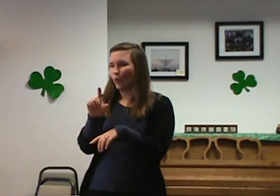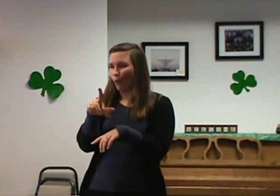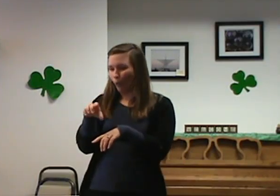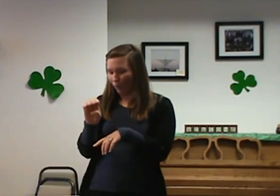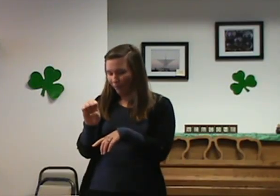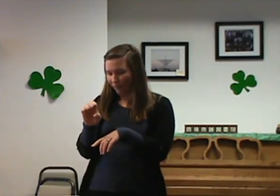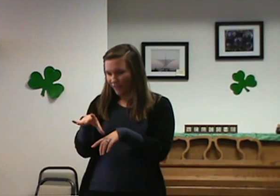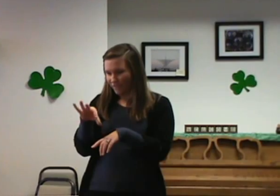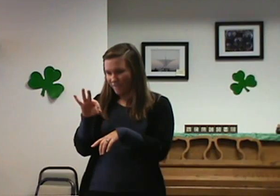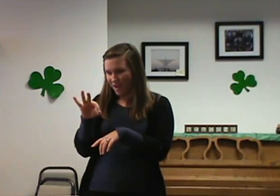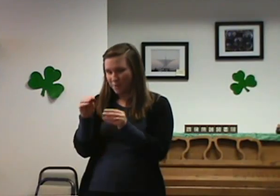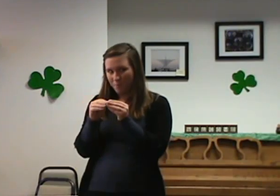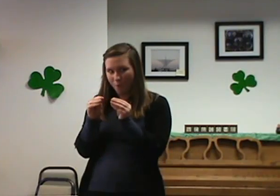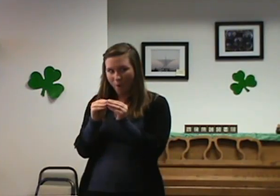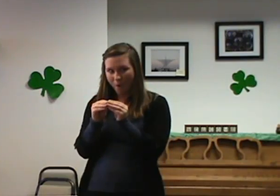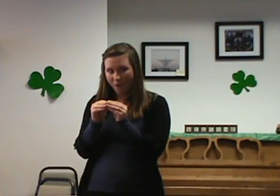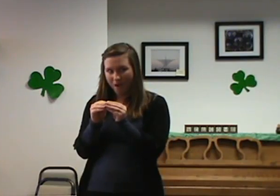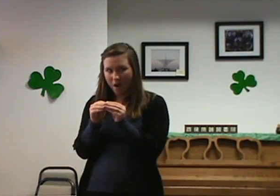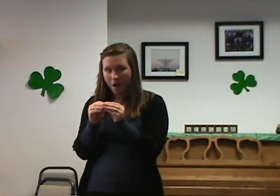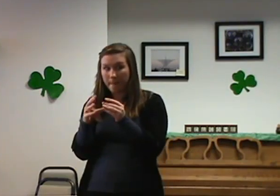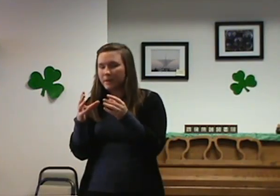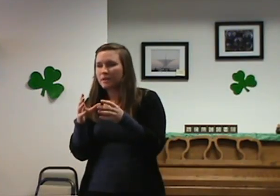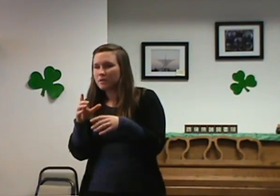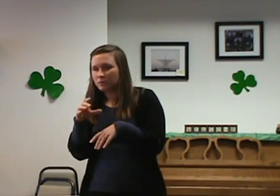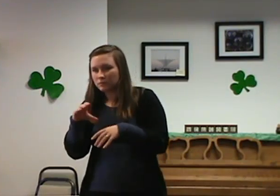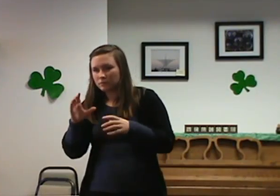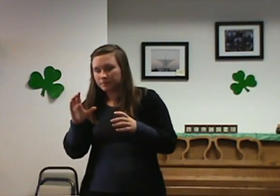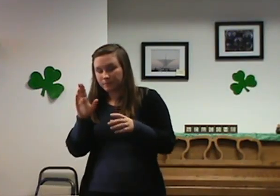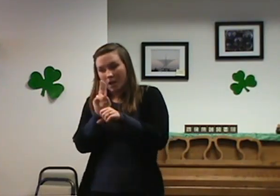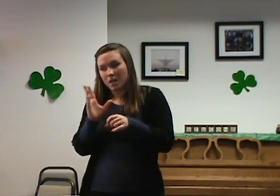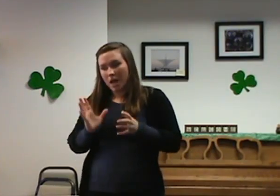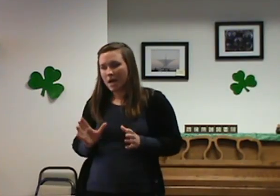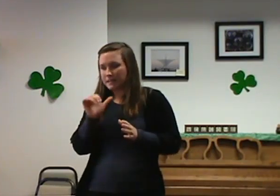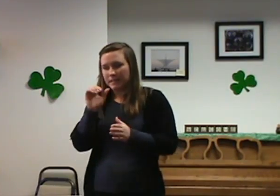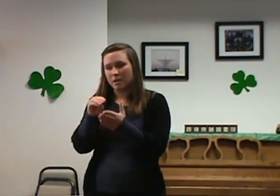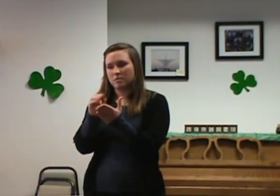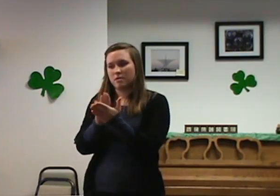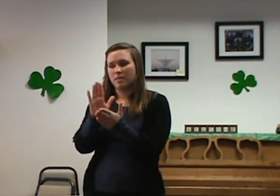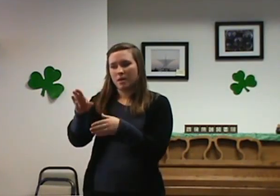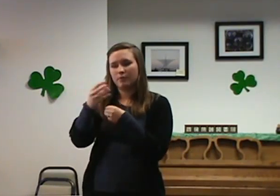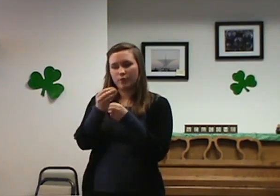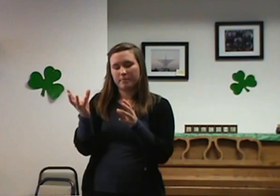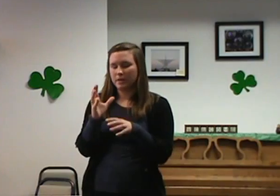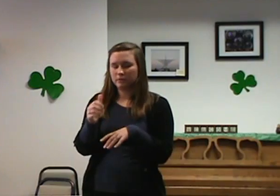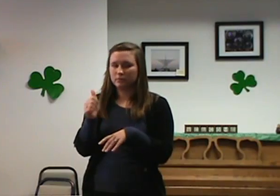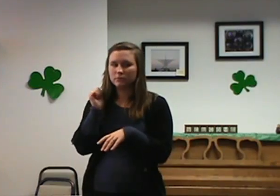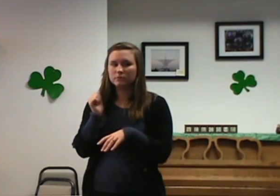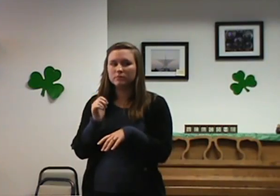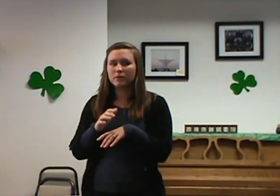And I wasn't gonna put the client's information in, so I No. put my information in. Right. And that's when Susan contacted